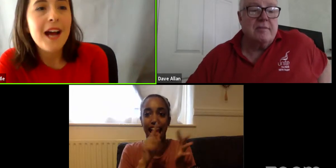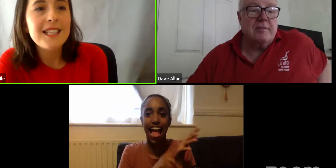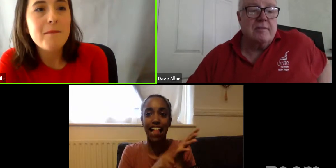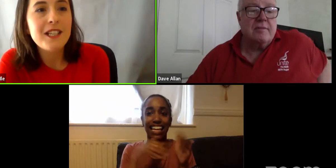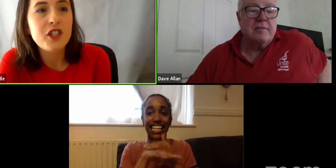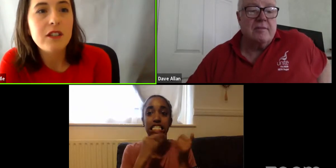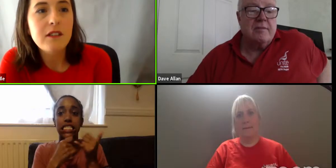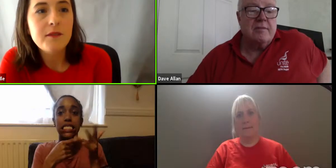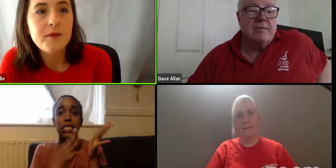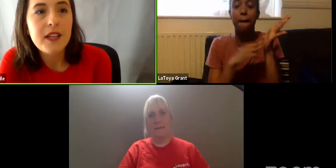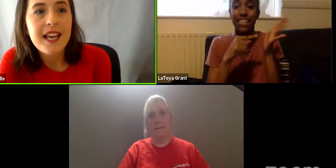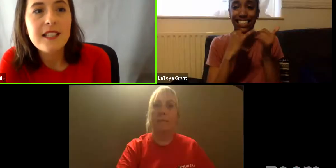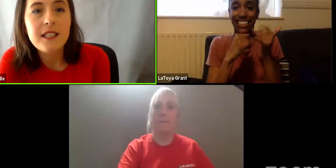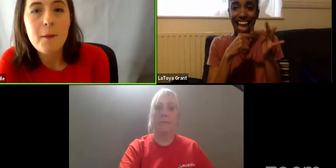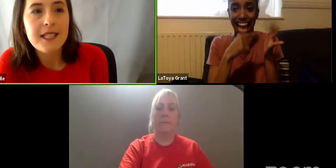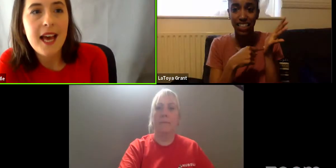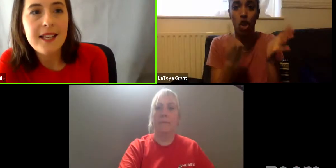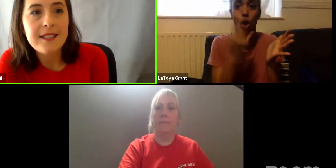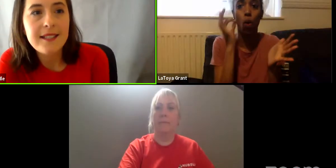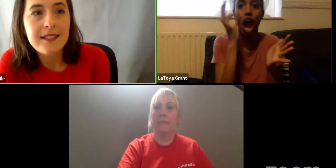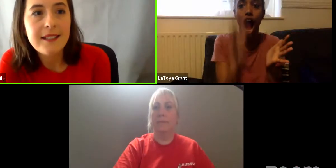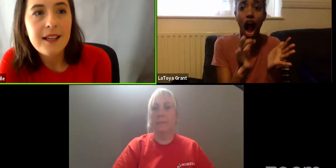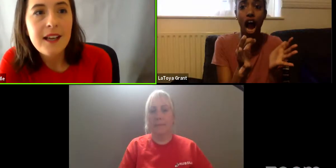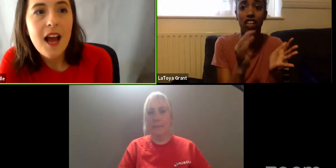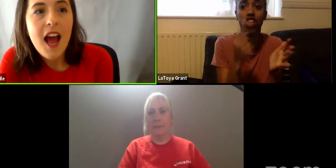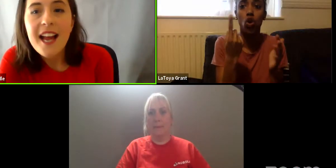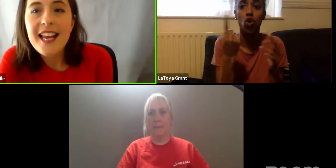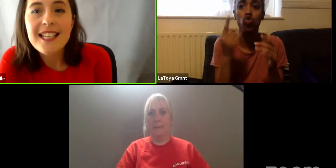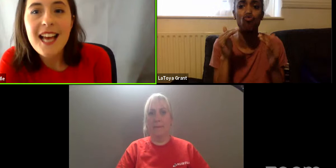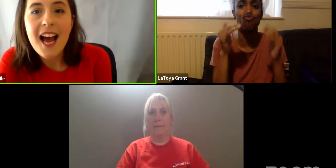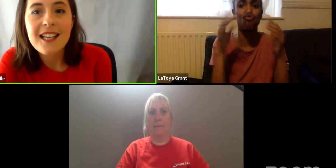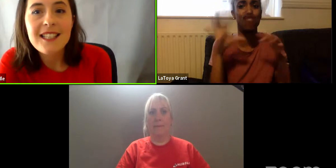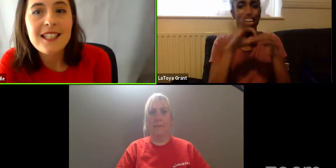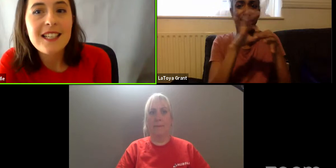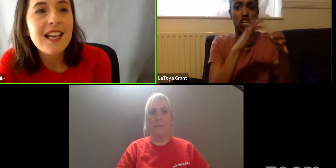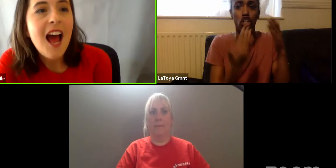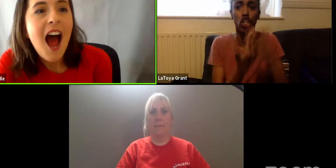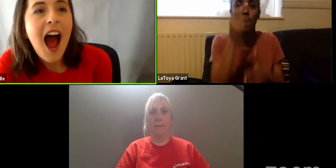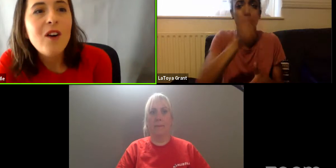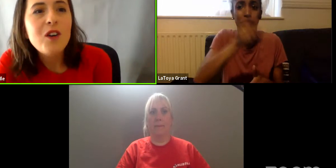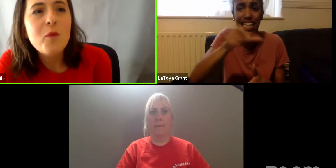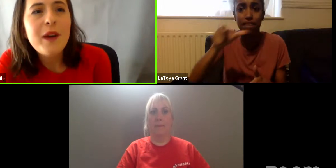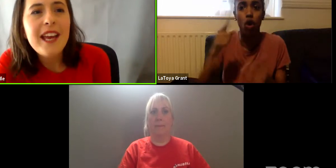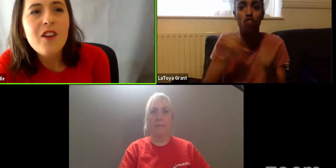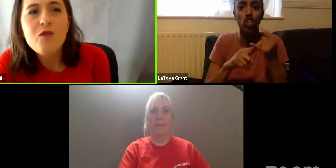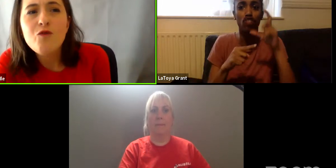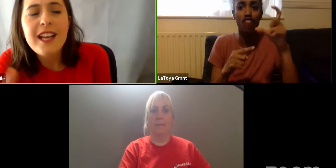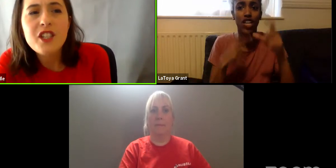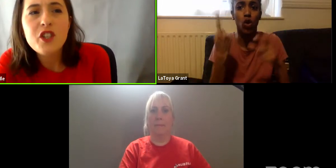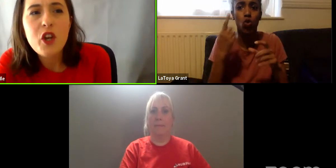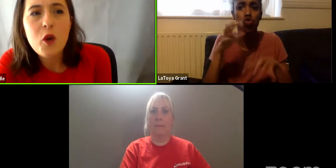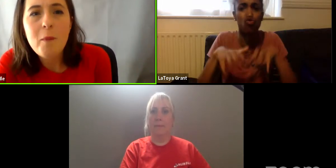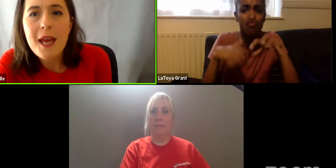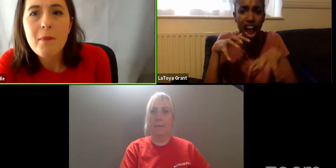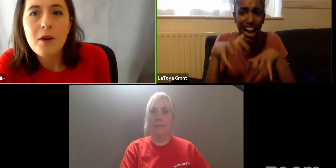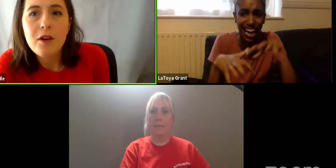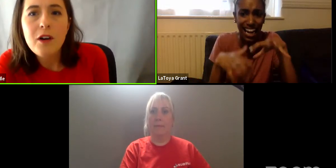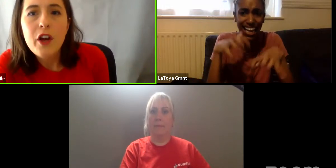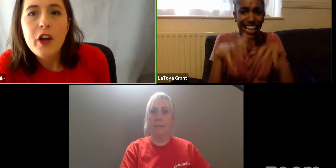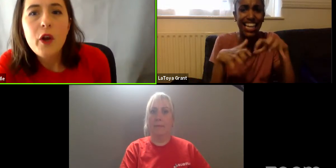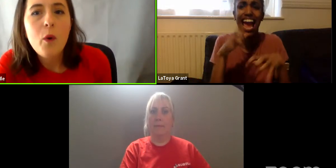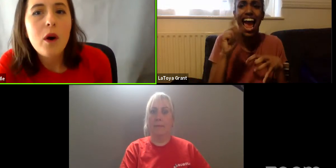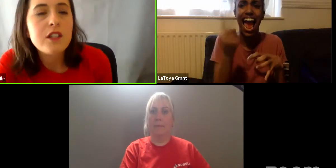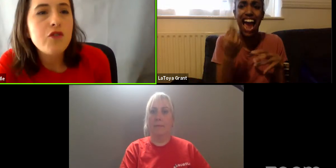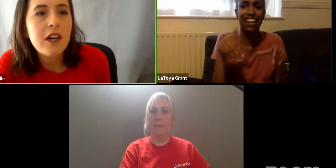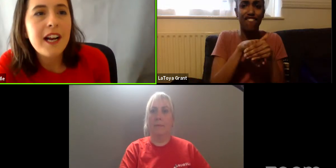This is from Andy Mitchell in Somerset. And he's asked, how can we reach new